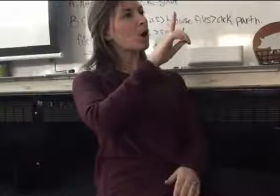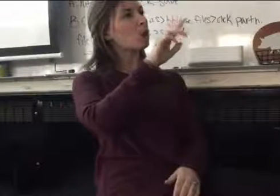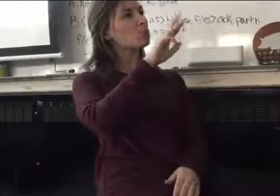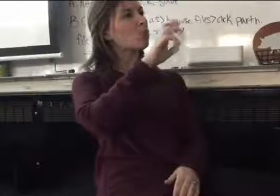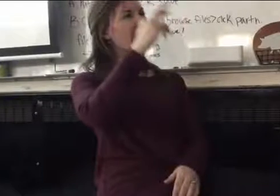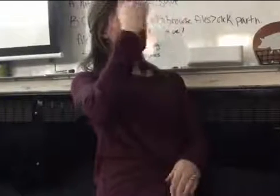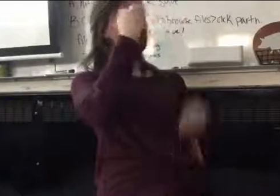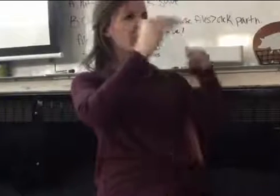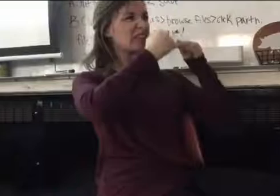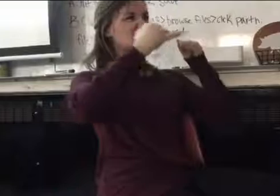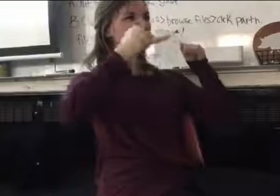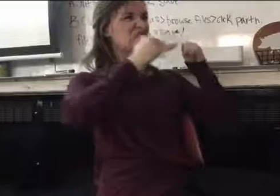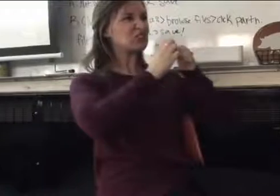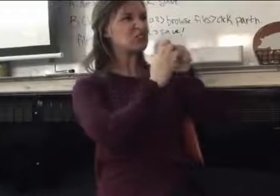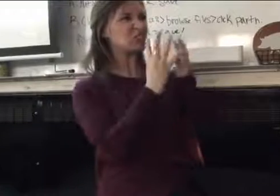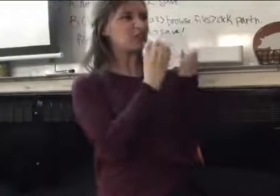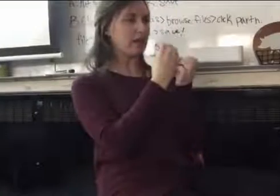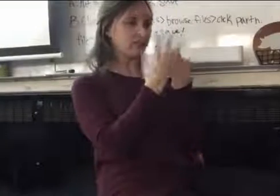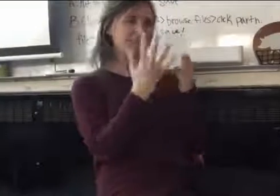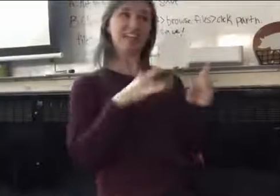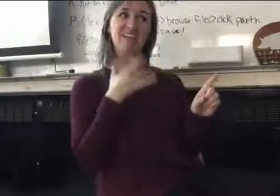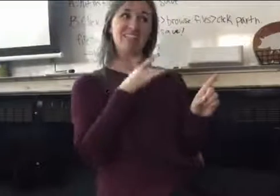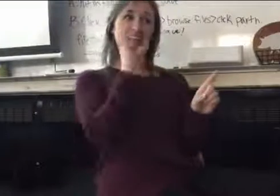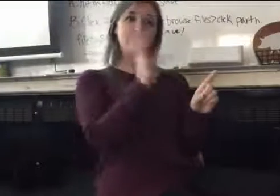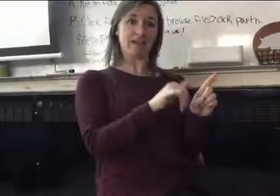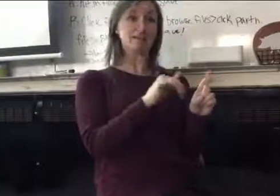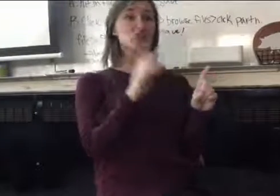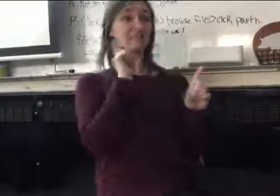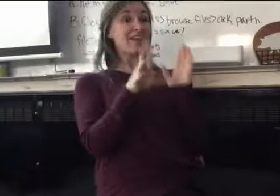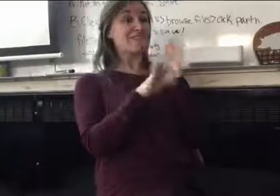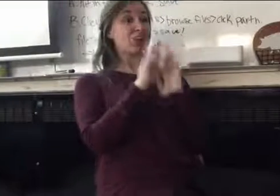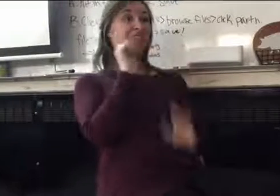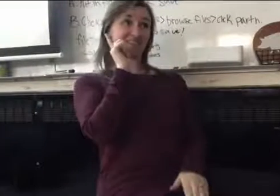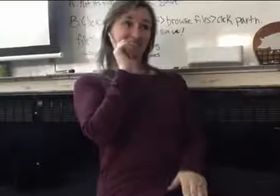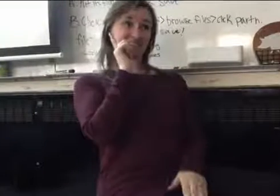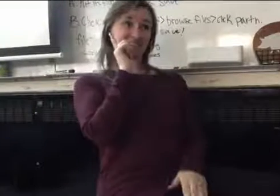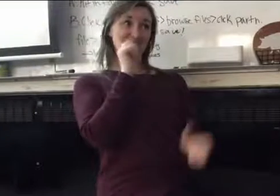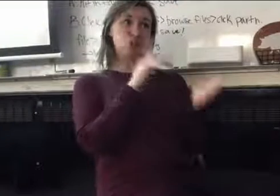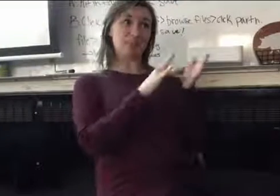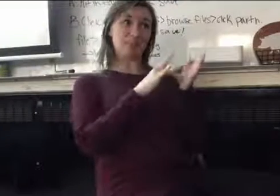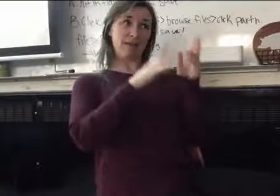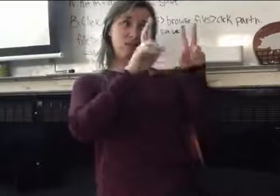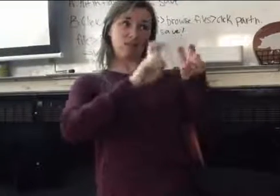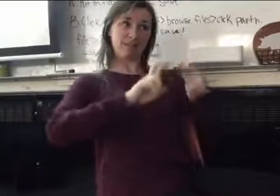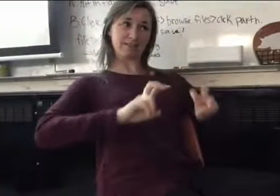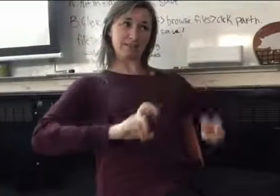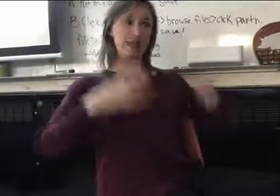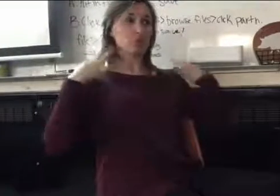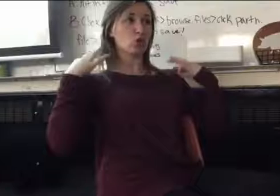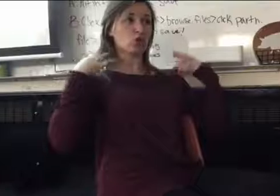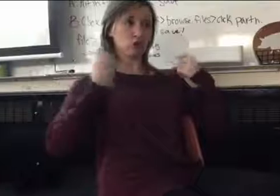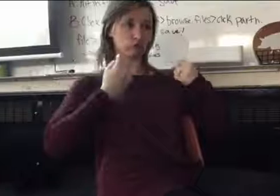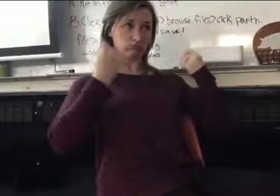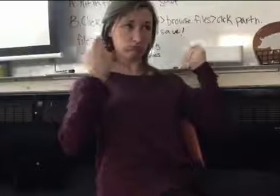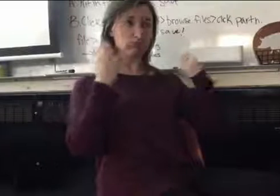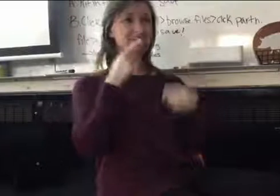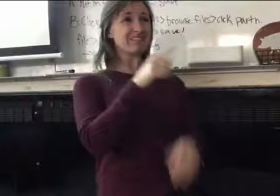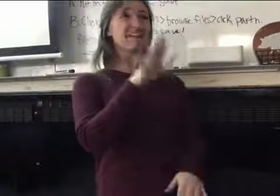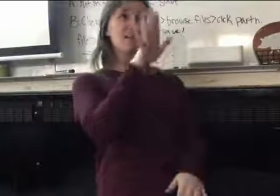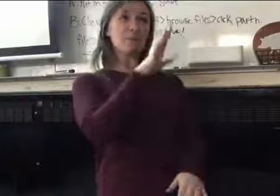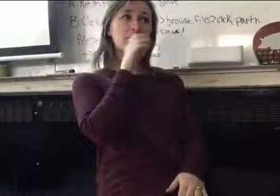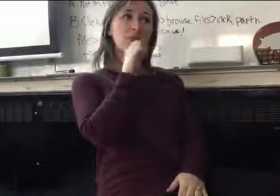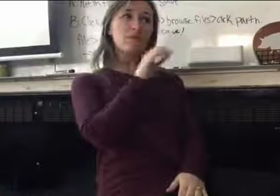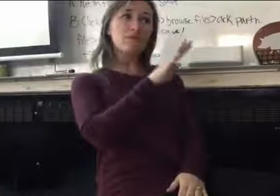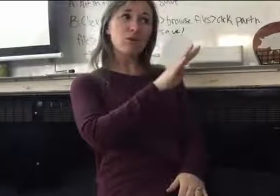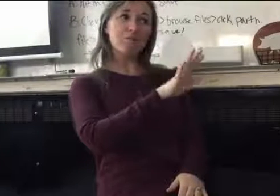Well, here is what they find. So they take off his shirt, and this person is about